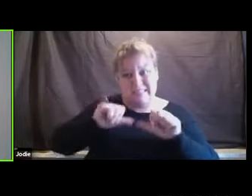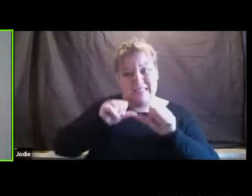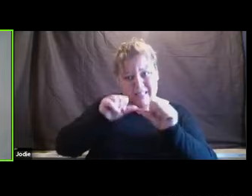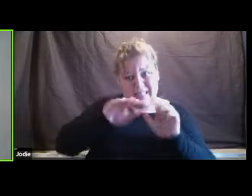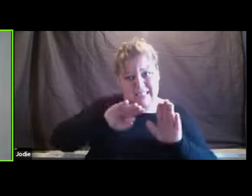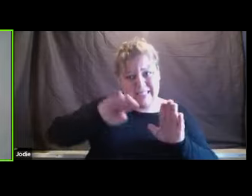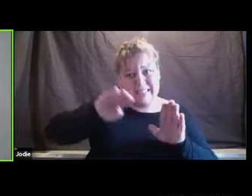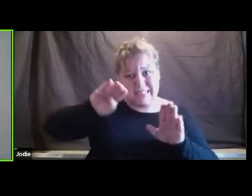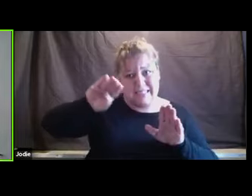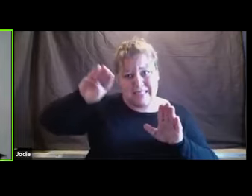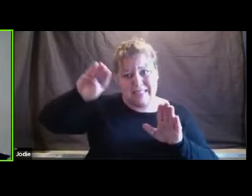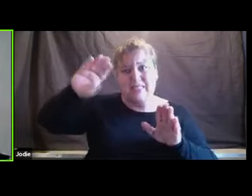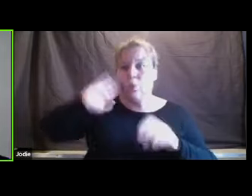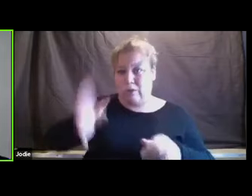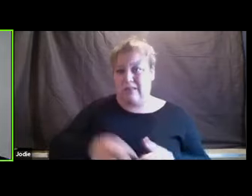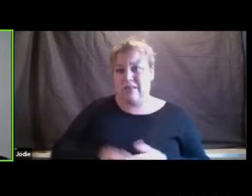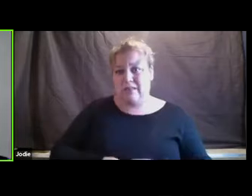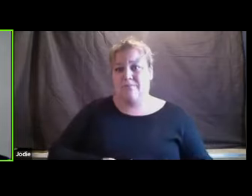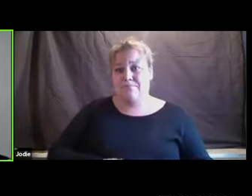in the community.